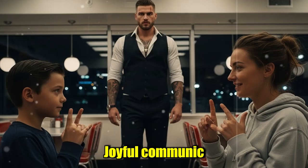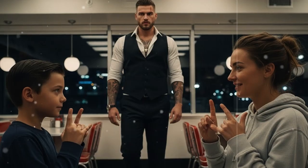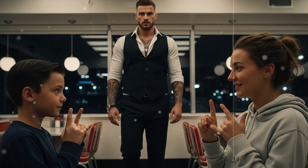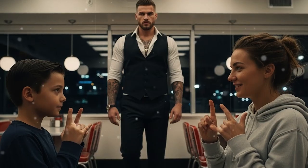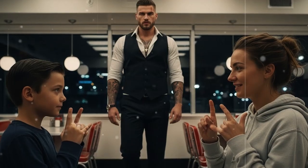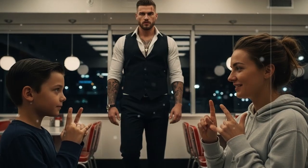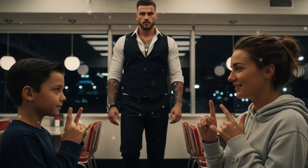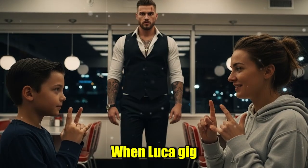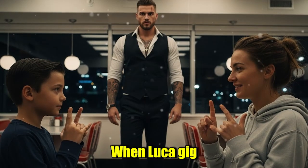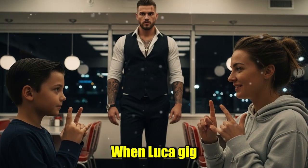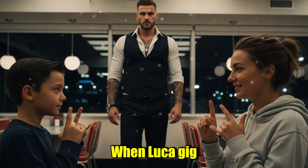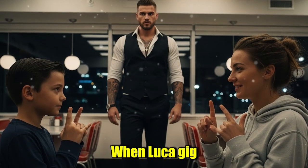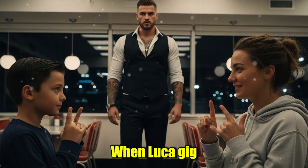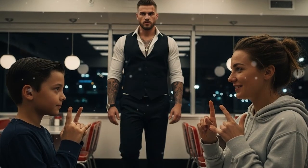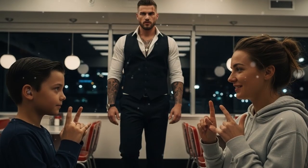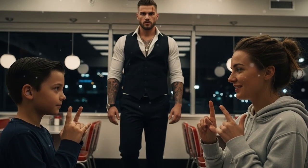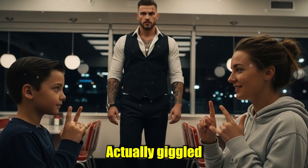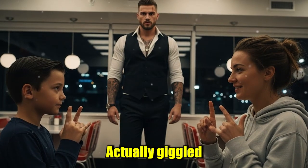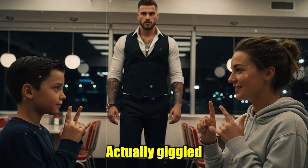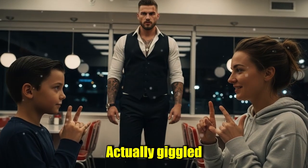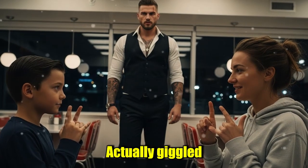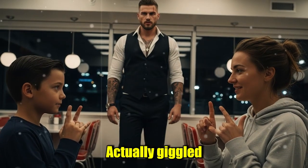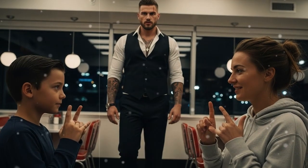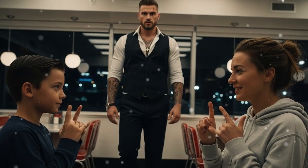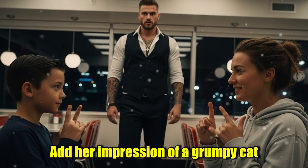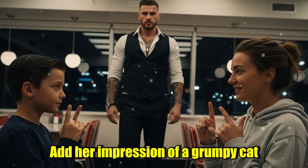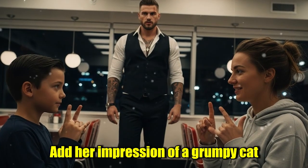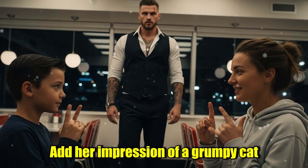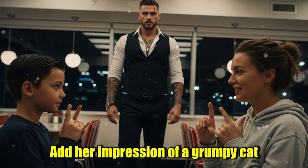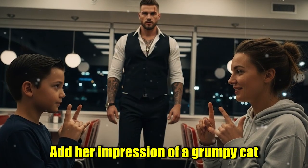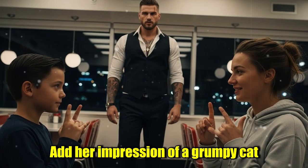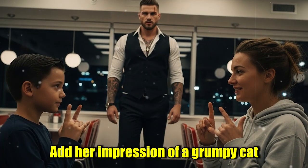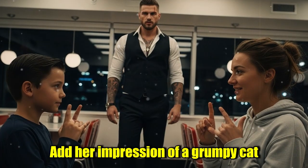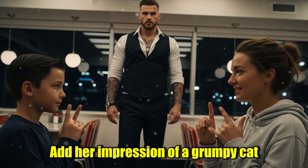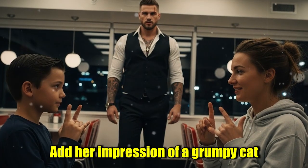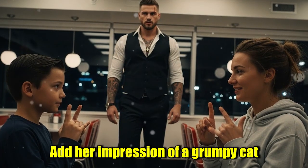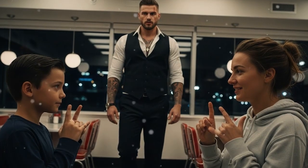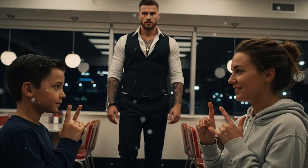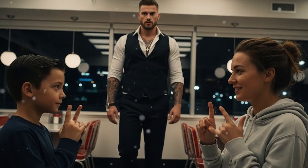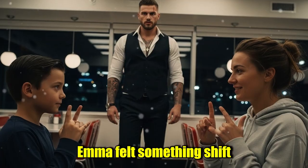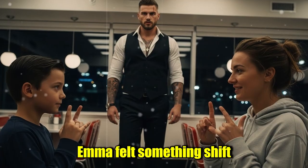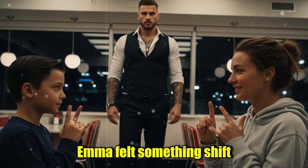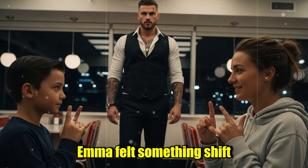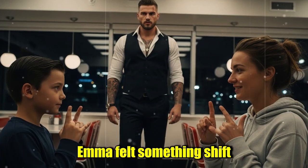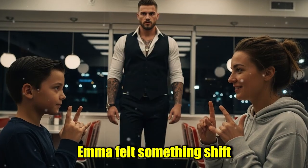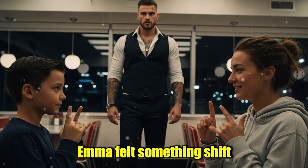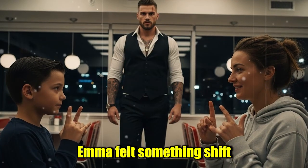communication. When Luca giggled, actually giggled, at her impression of a grumpy cat, Emma felt something shift in